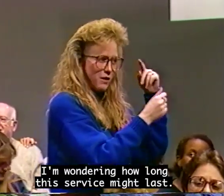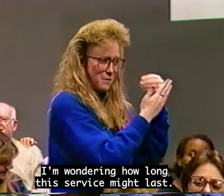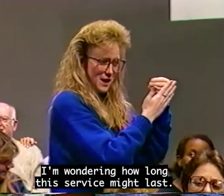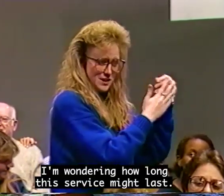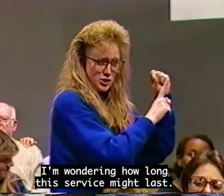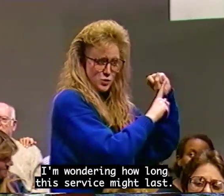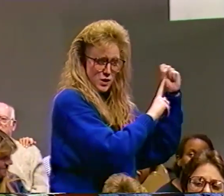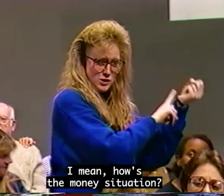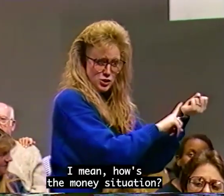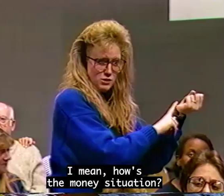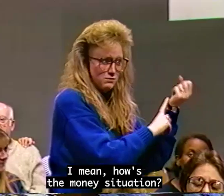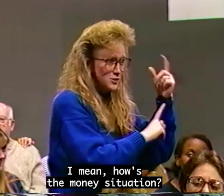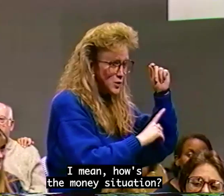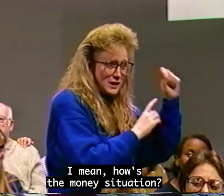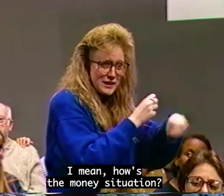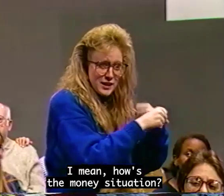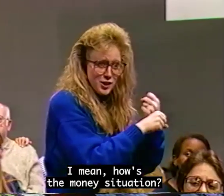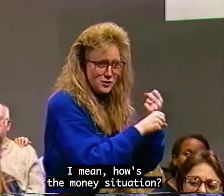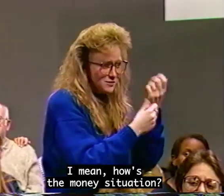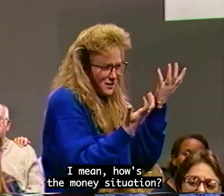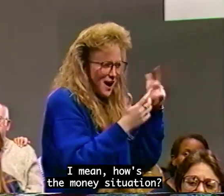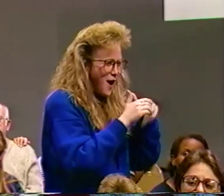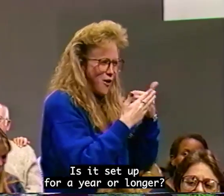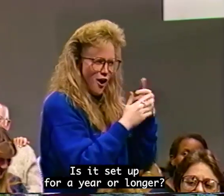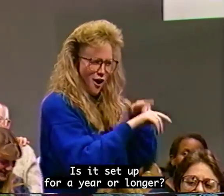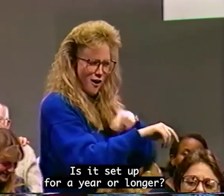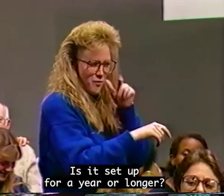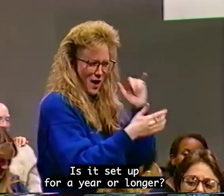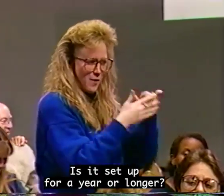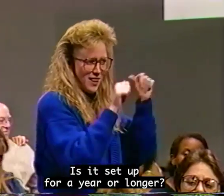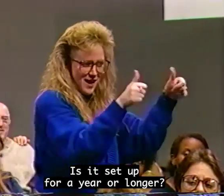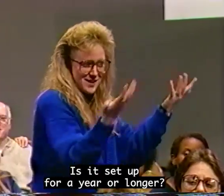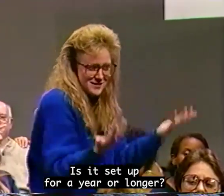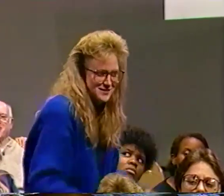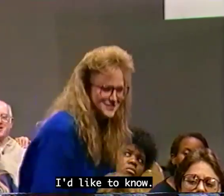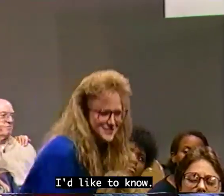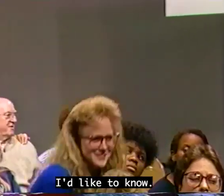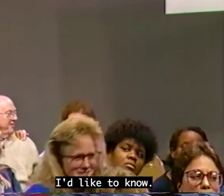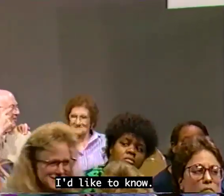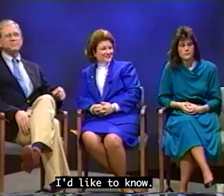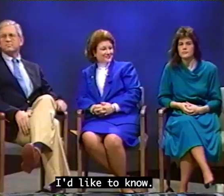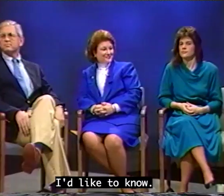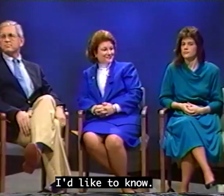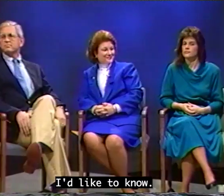might last. I mean, how's the money situation? Is it set up for a year or longer? I'd like to know.